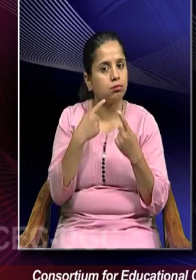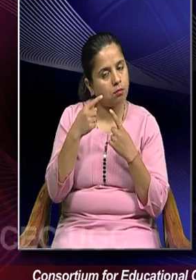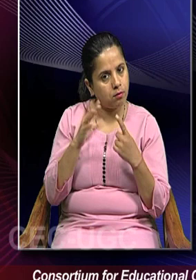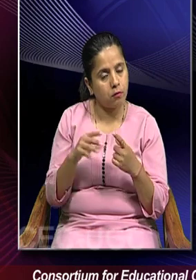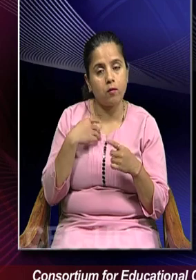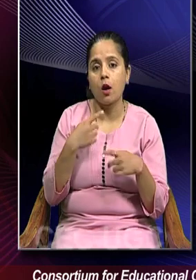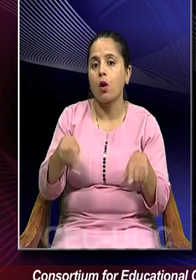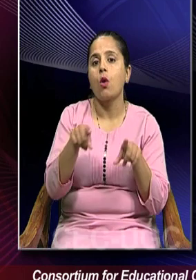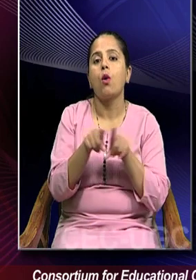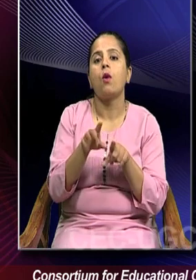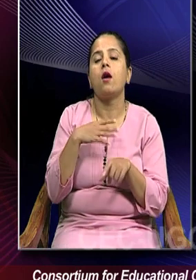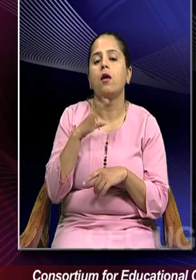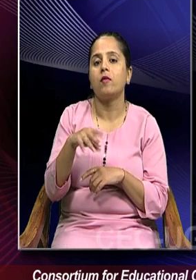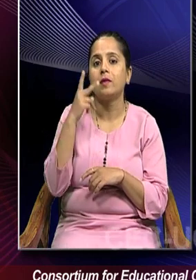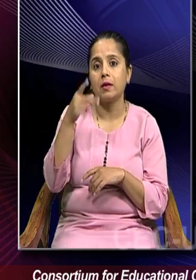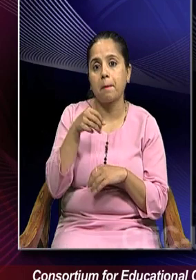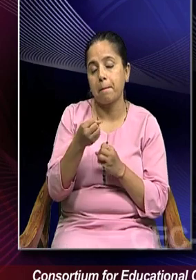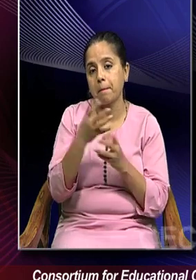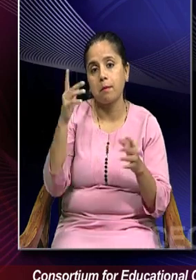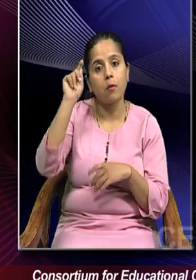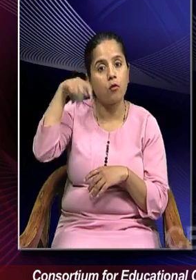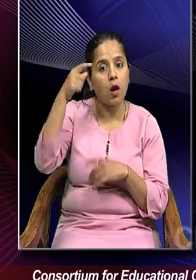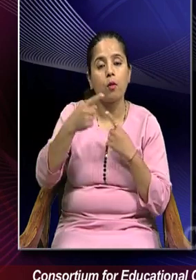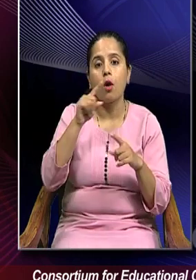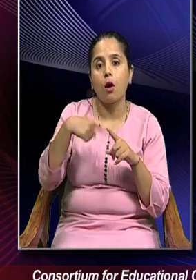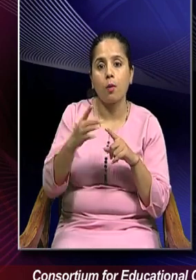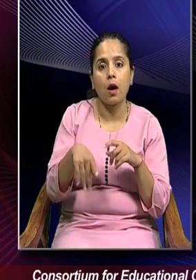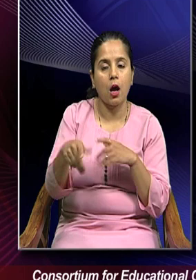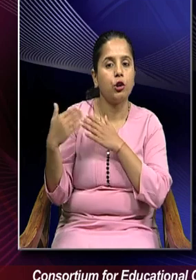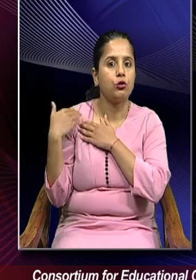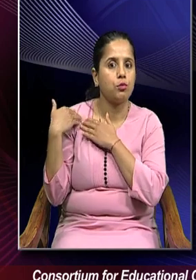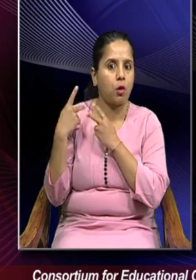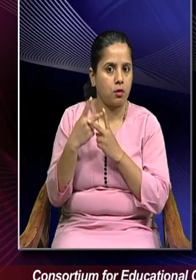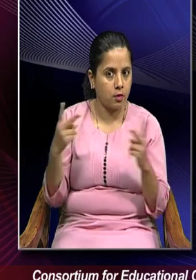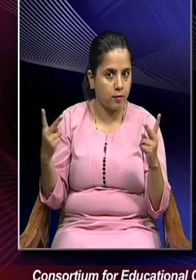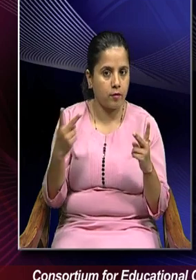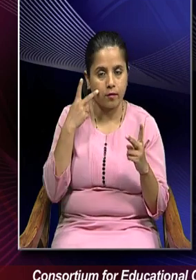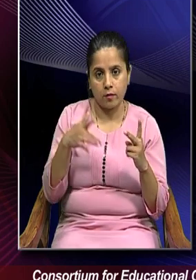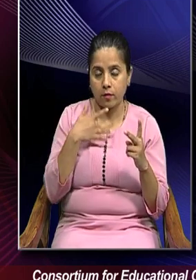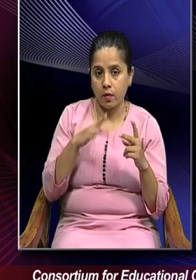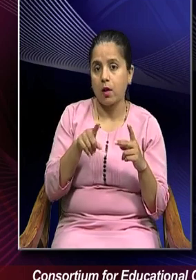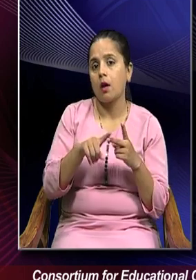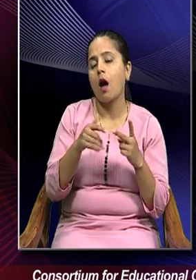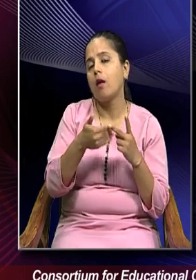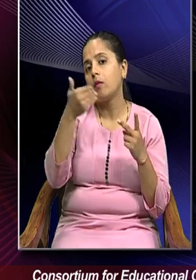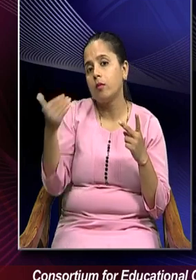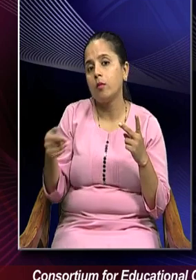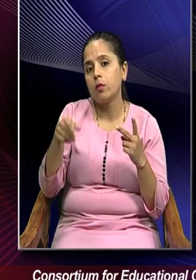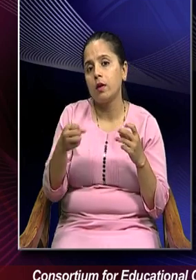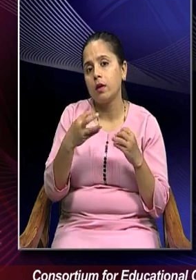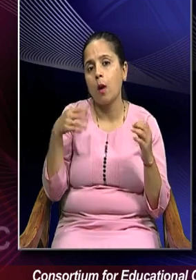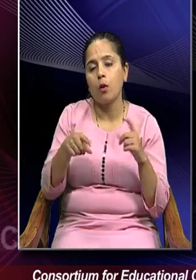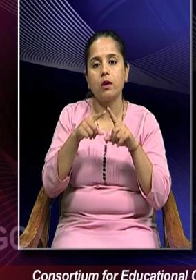we also see that many films, they talk about the sense of responsibility, and apart from that a number of